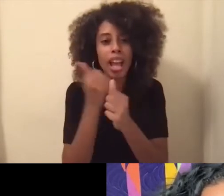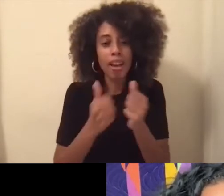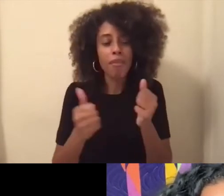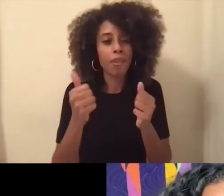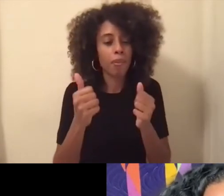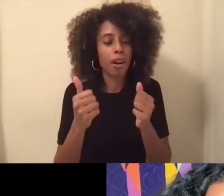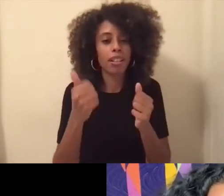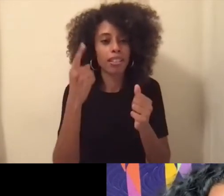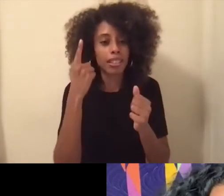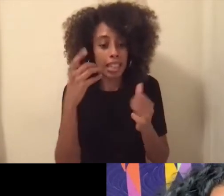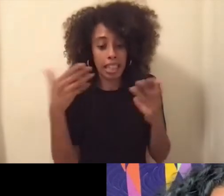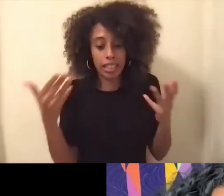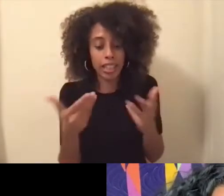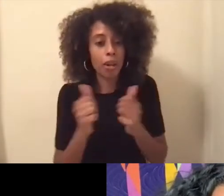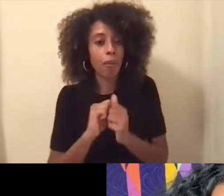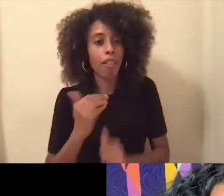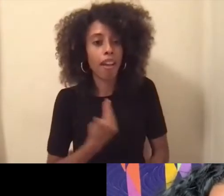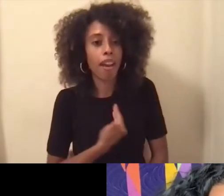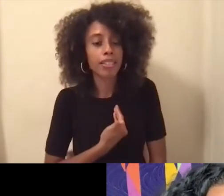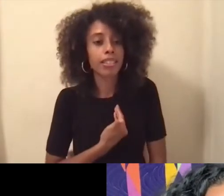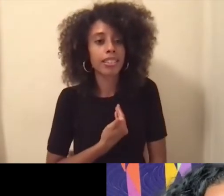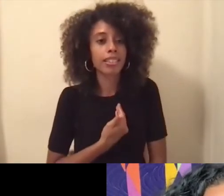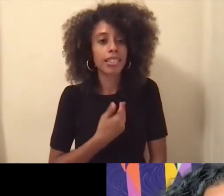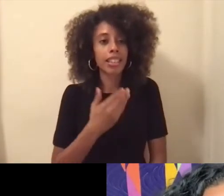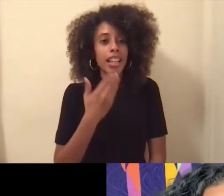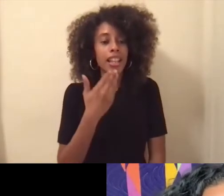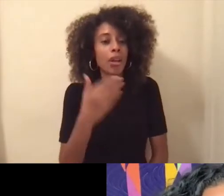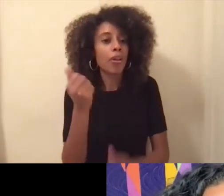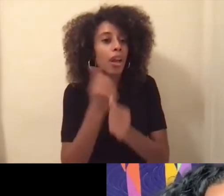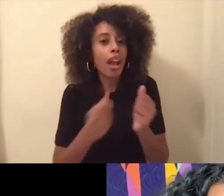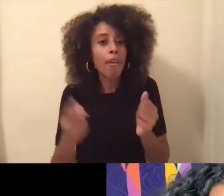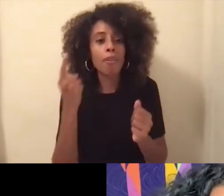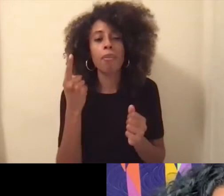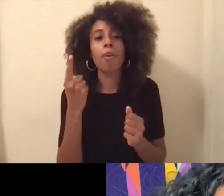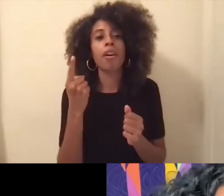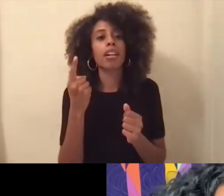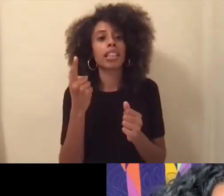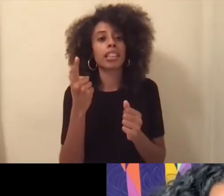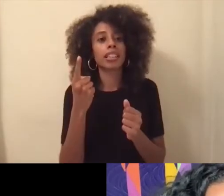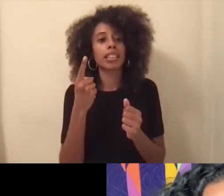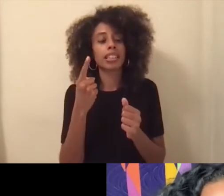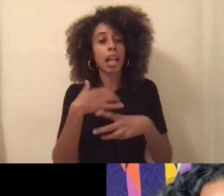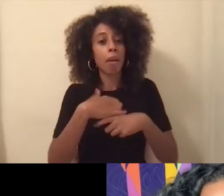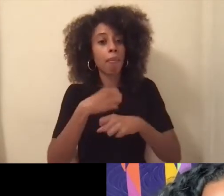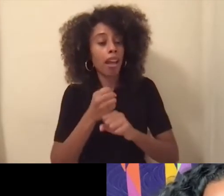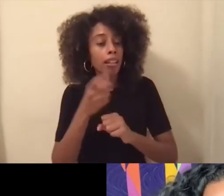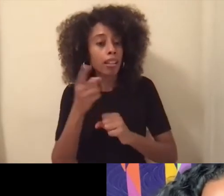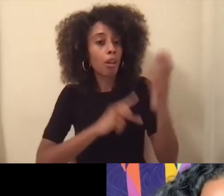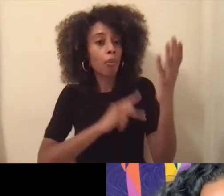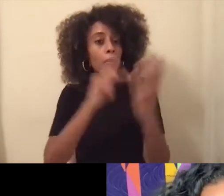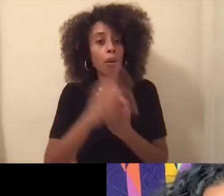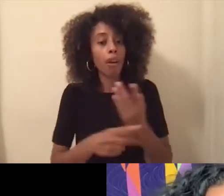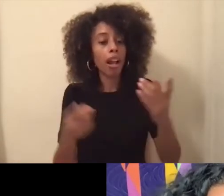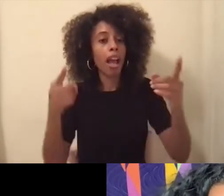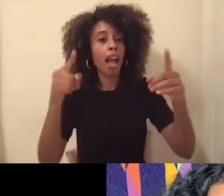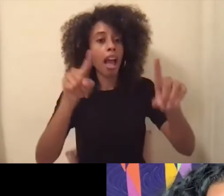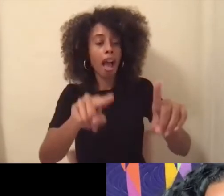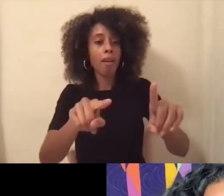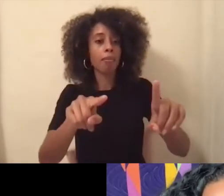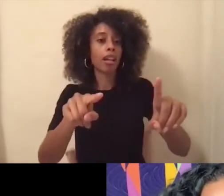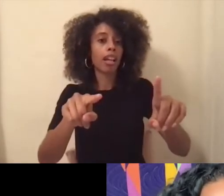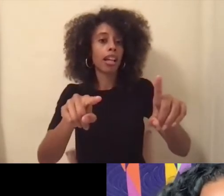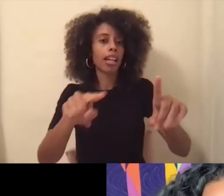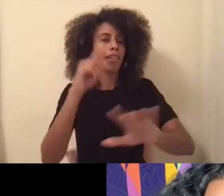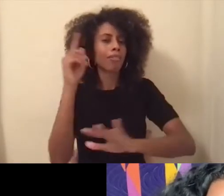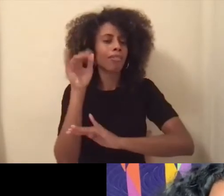to everyone who makes this program happen. Infinite gratitude